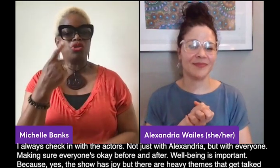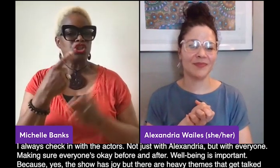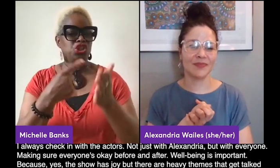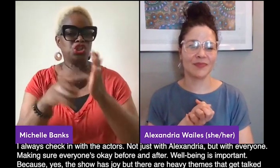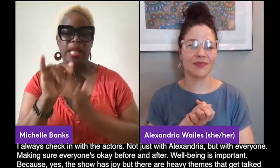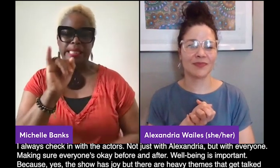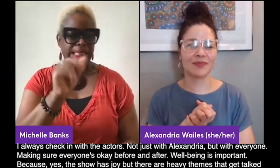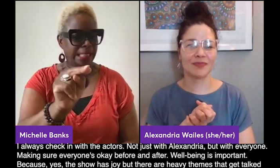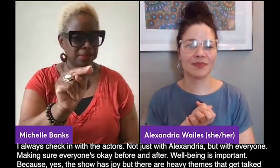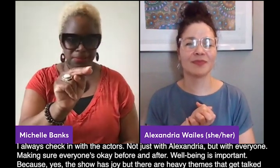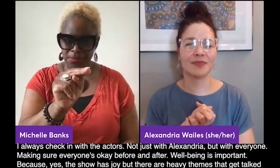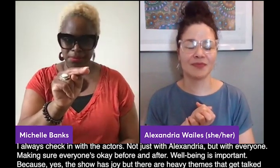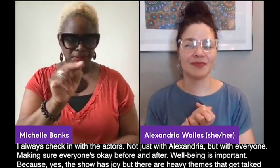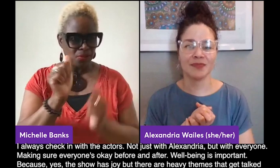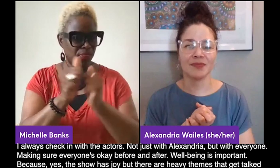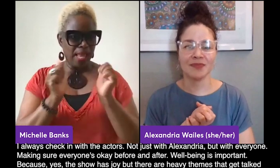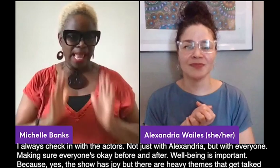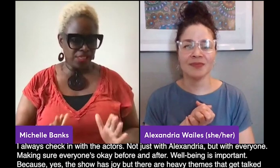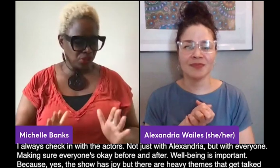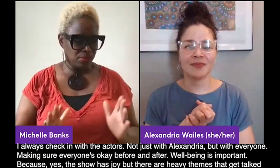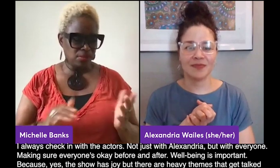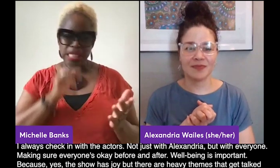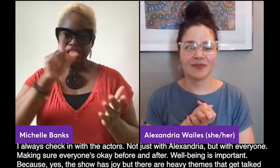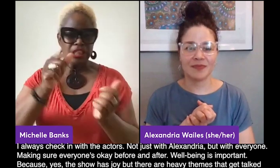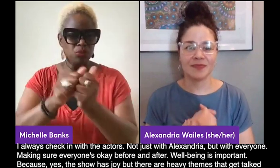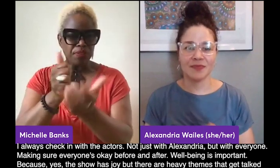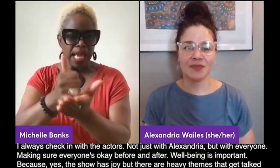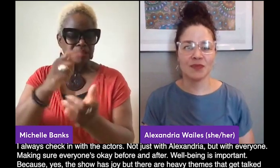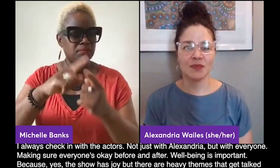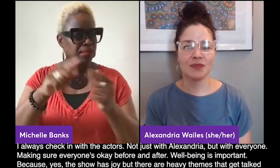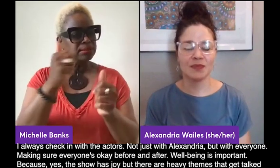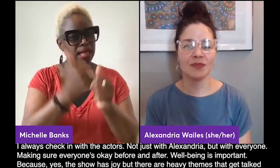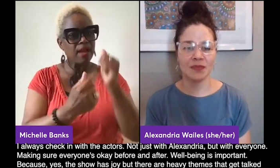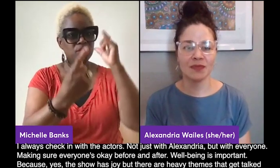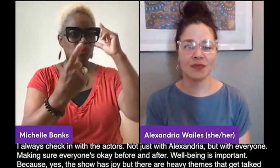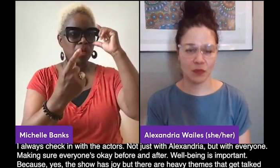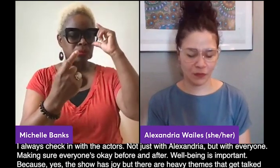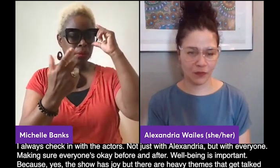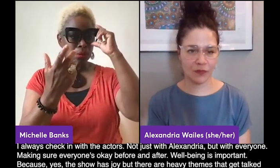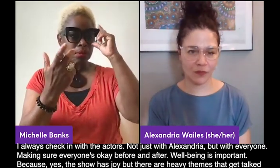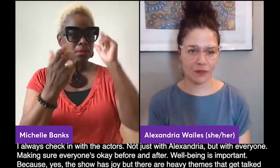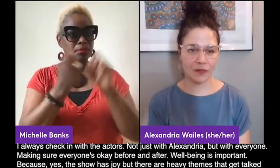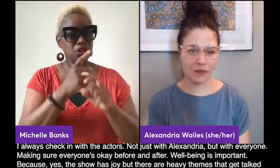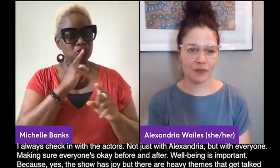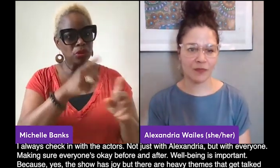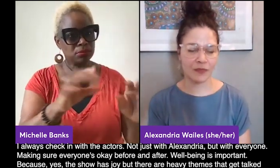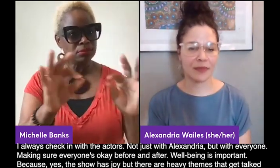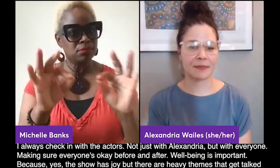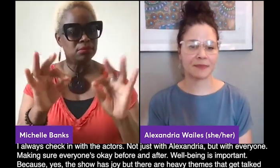I always check in with the actors, not just with Alexandria, but with everyone.